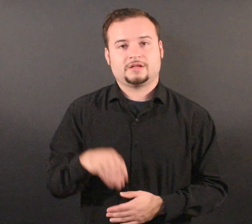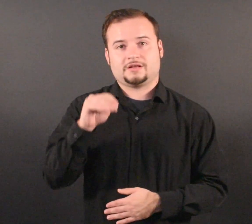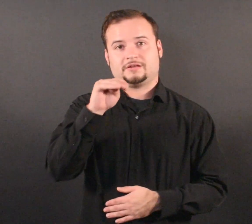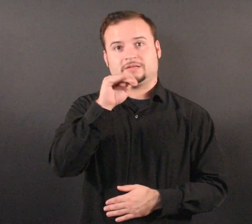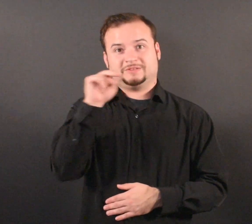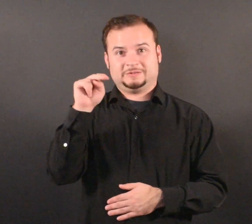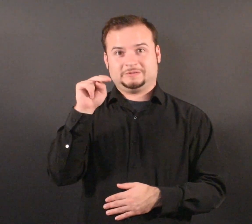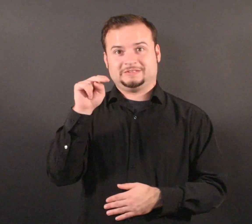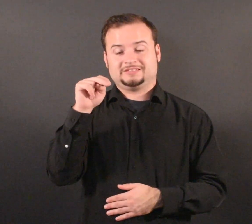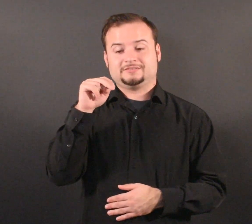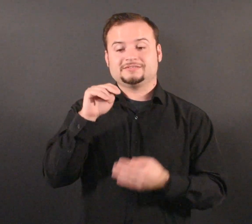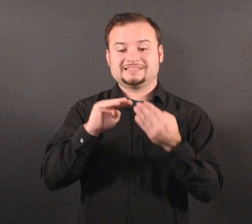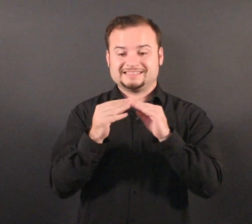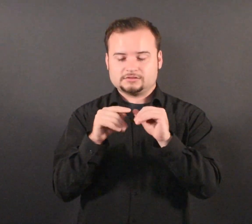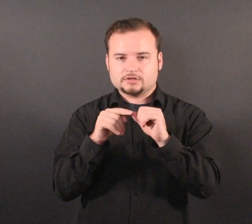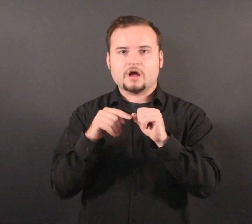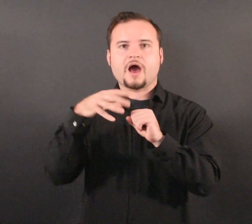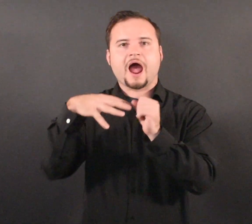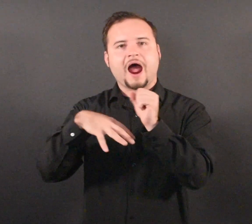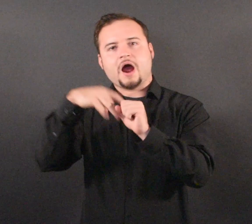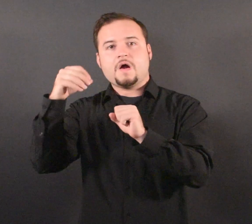The Greater Minnesota Government Procurement Fair.